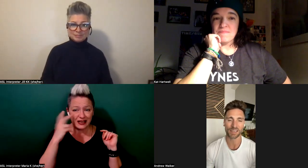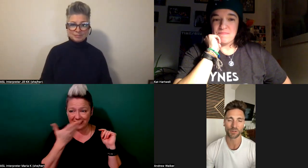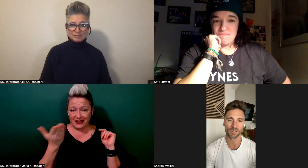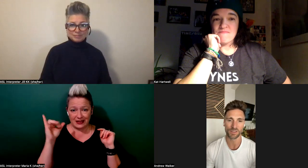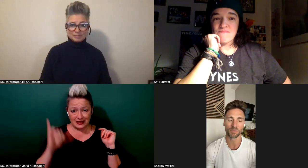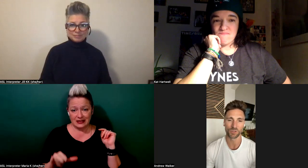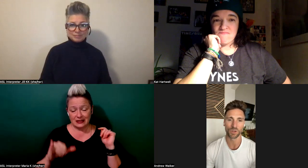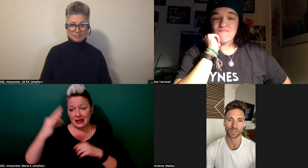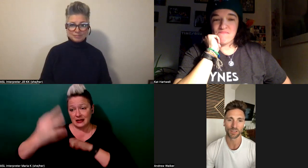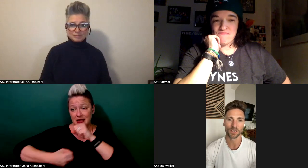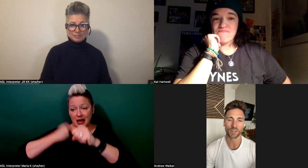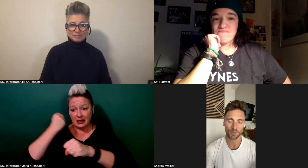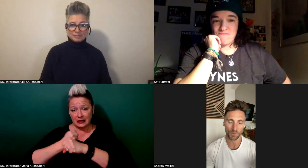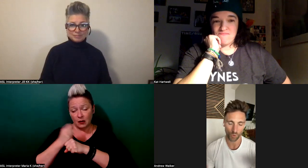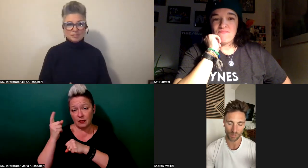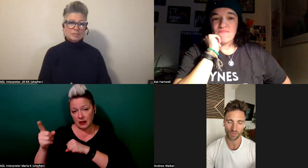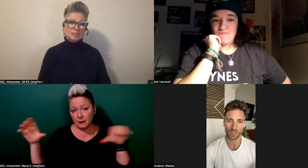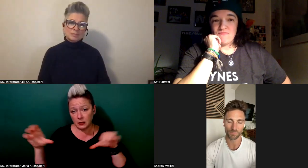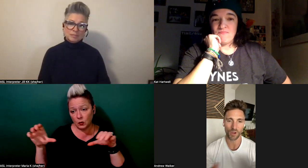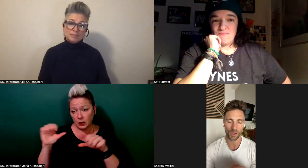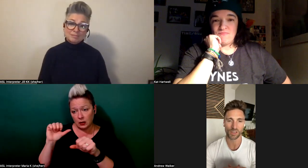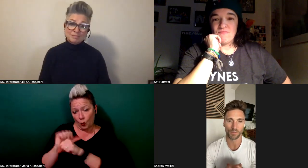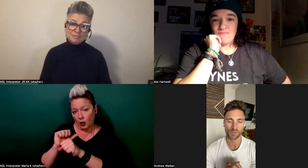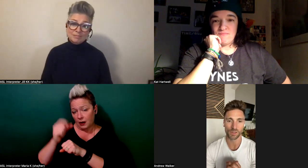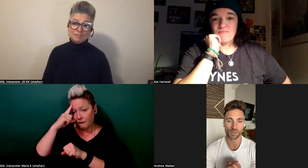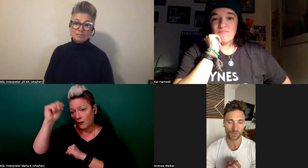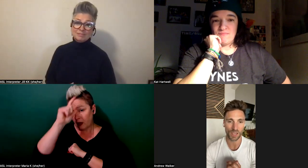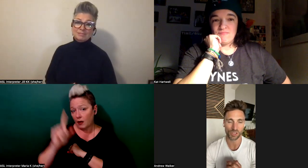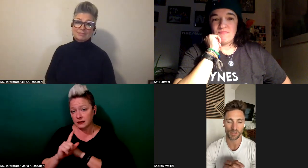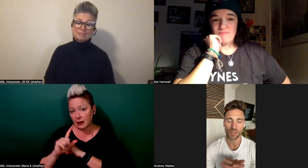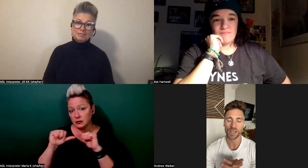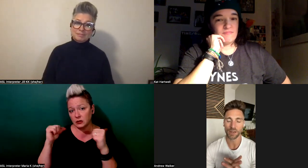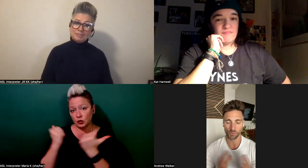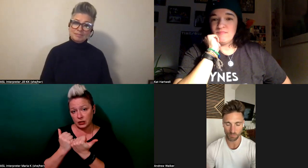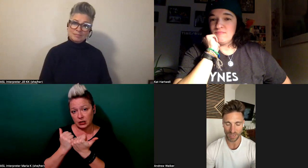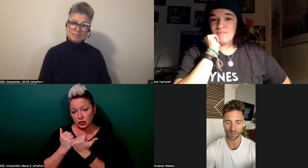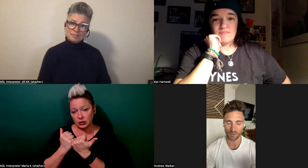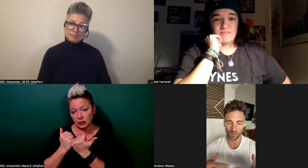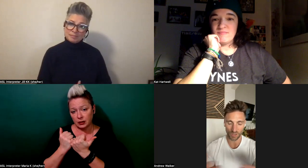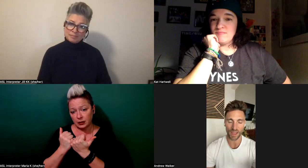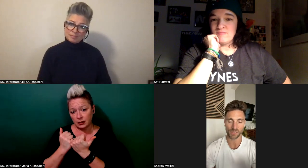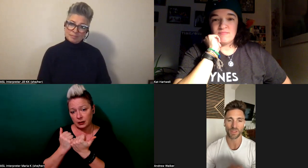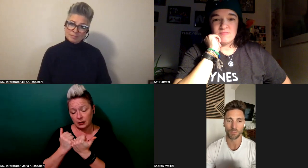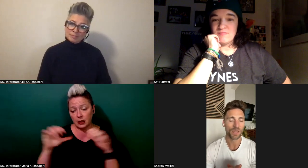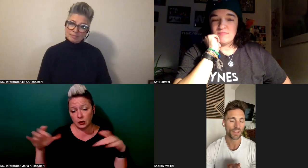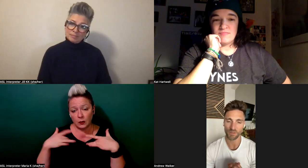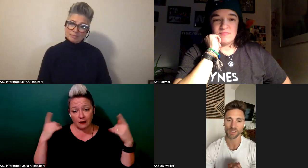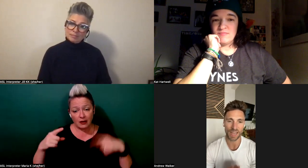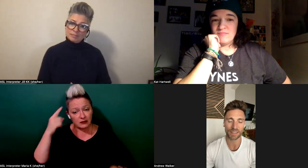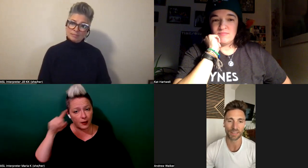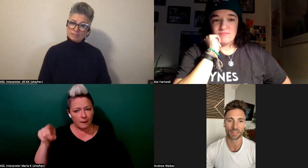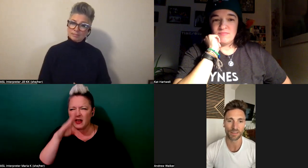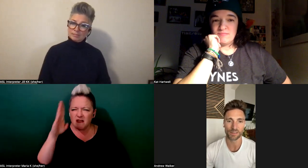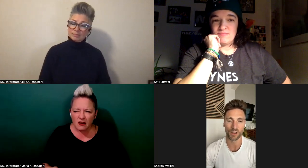in the 9 years that they've been working for the Alzheimer's Association and doing events for them. They've never